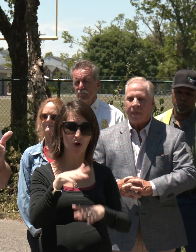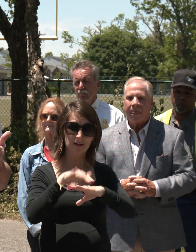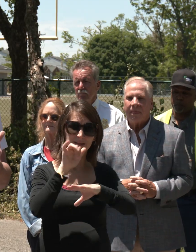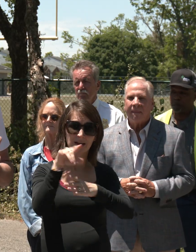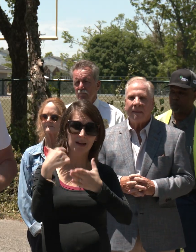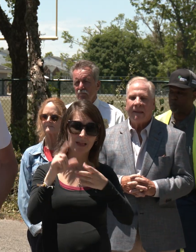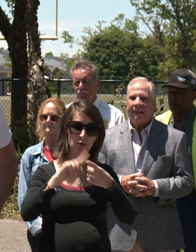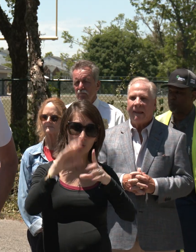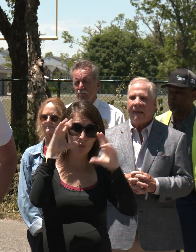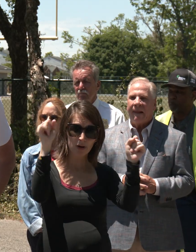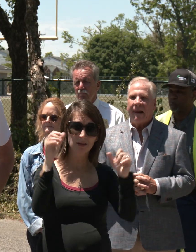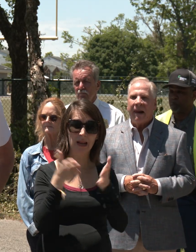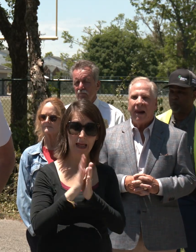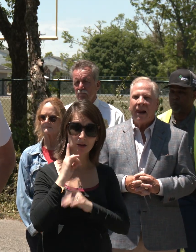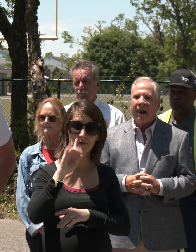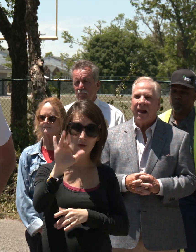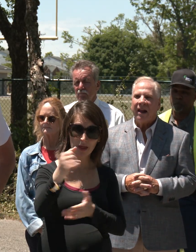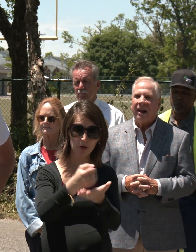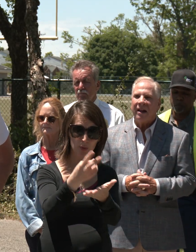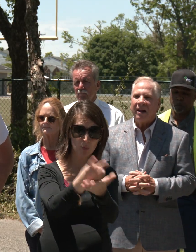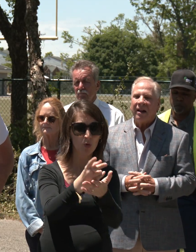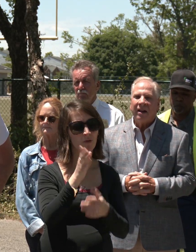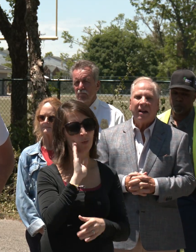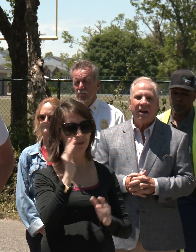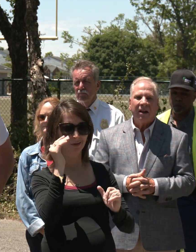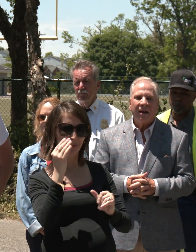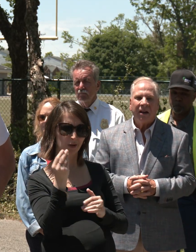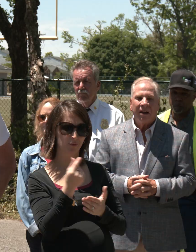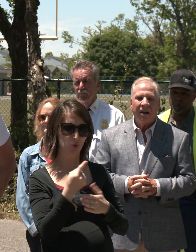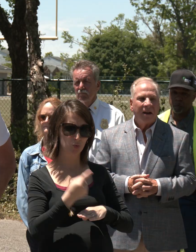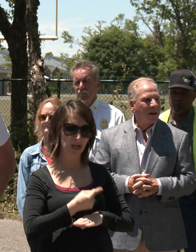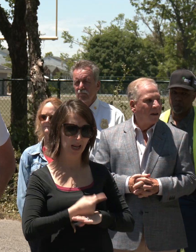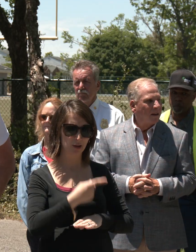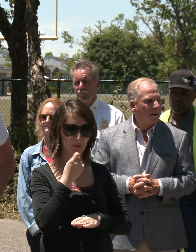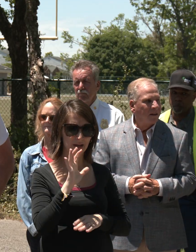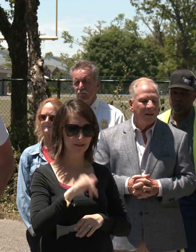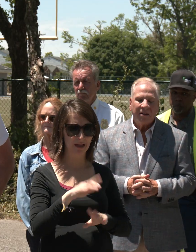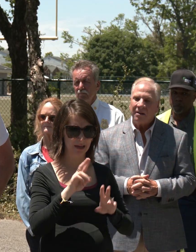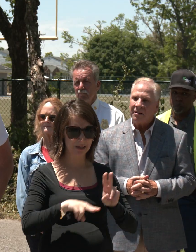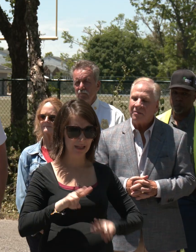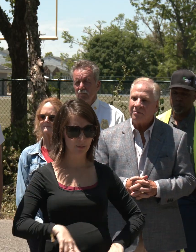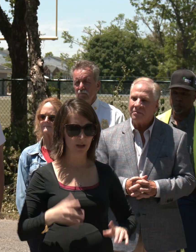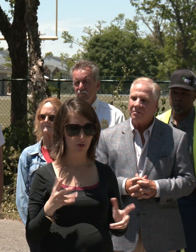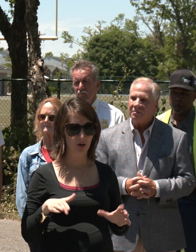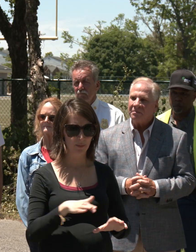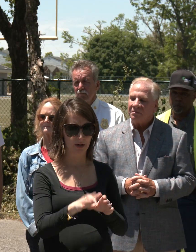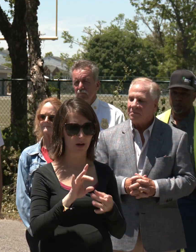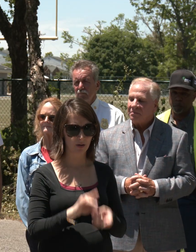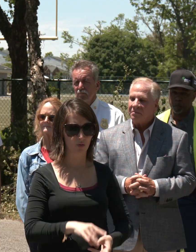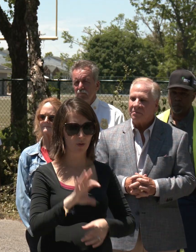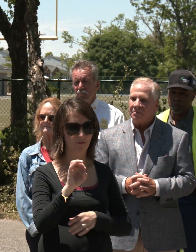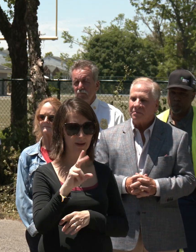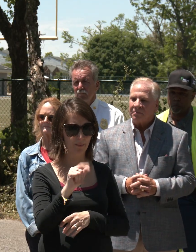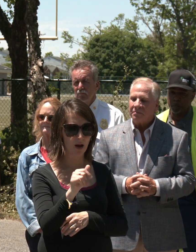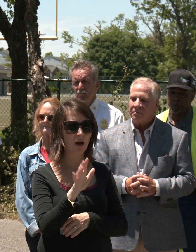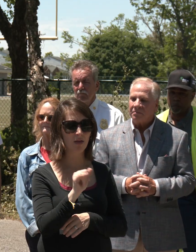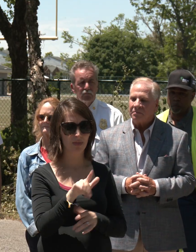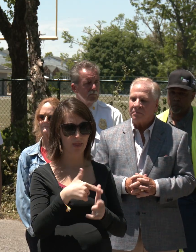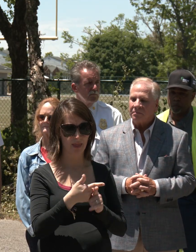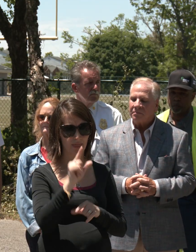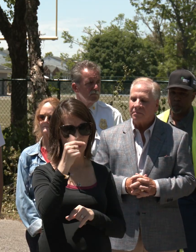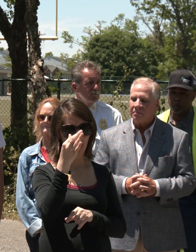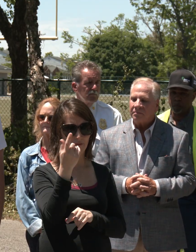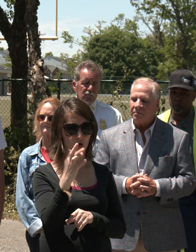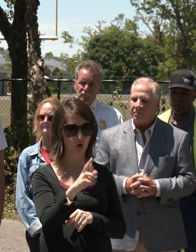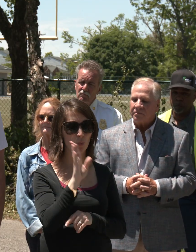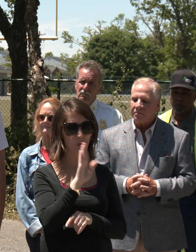him to grant that. I would expect in a couple of days, since that assessment's been done by FEMA, that another request will come from the governor for